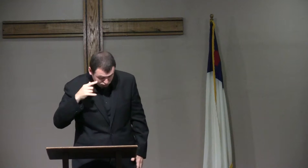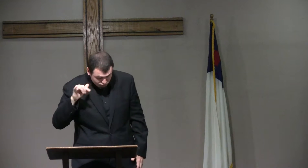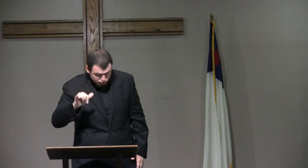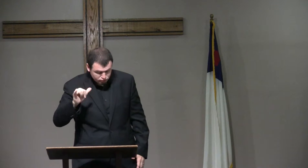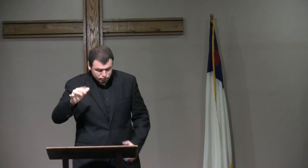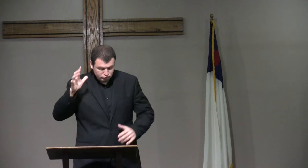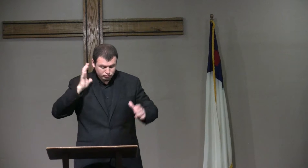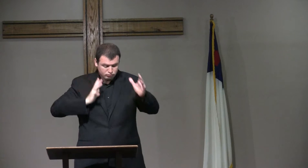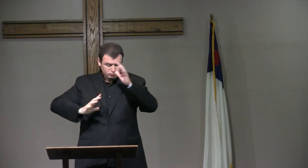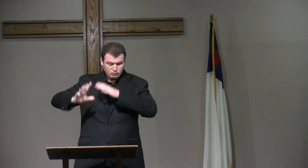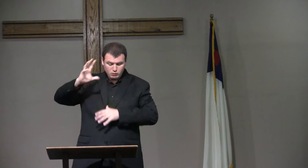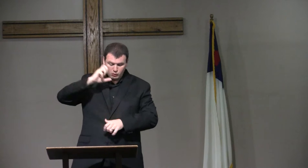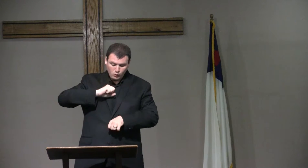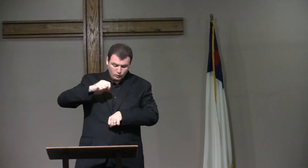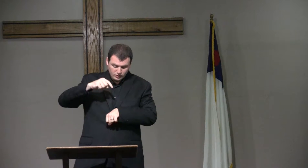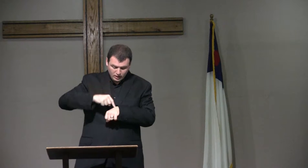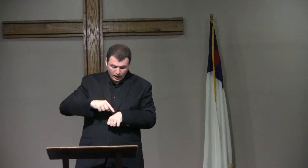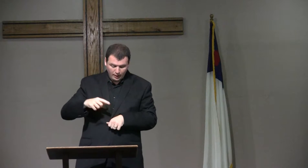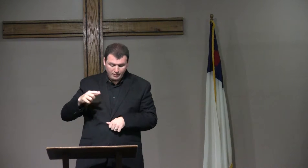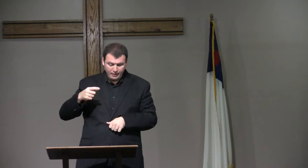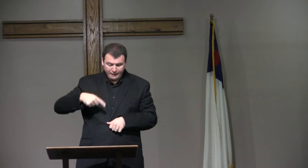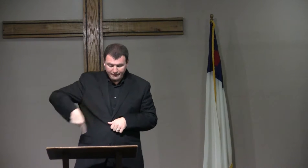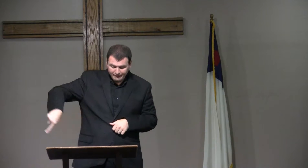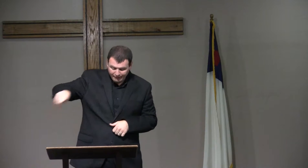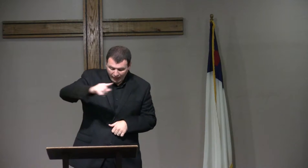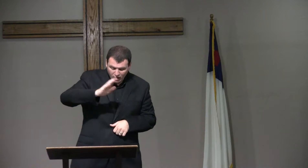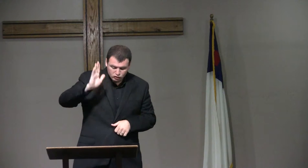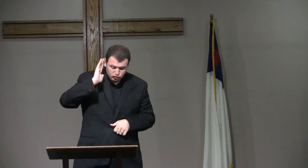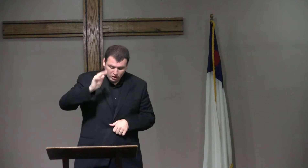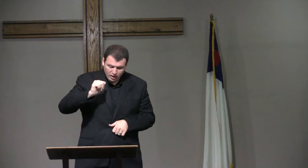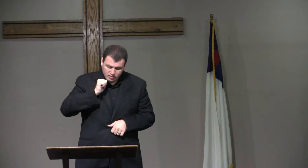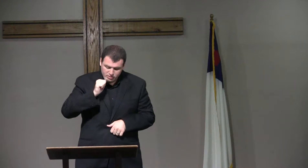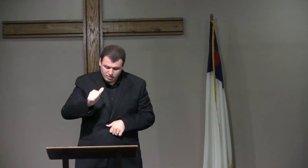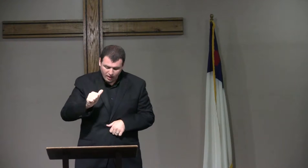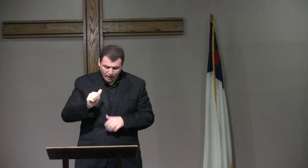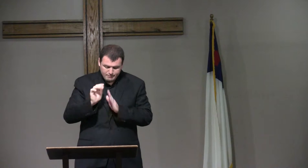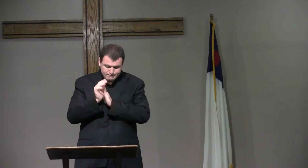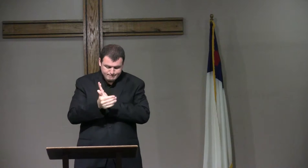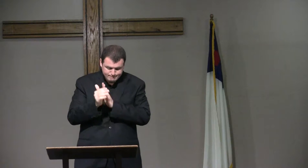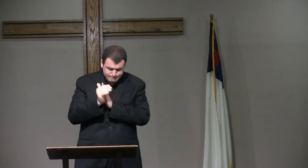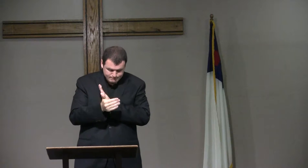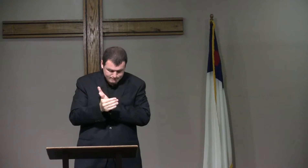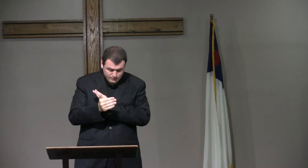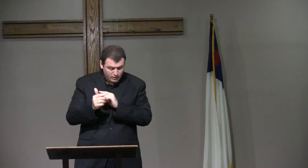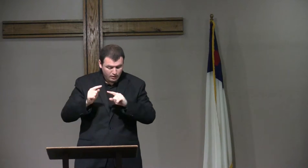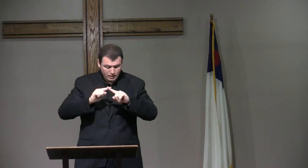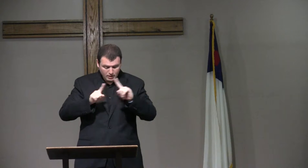30. You have heard that it was said by them of old time, "Thou shalt not commit